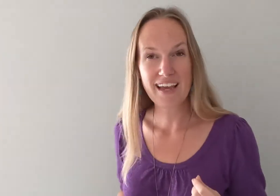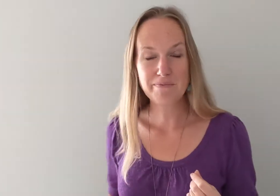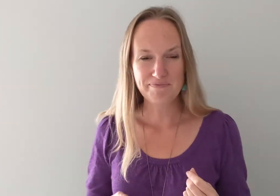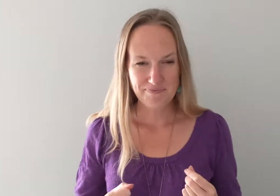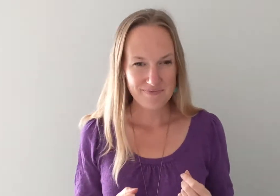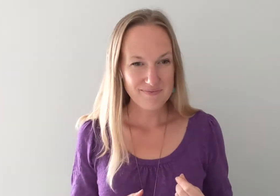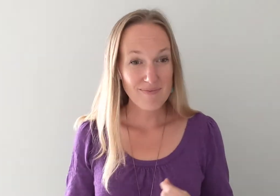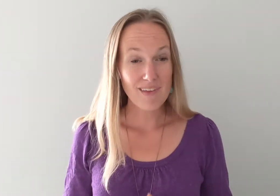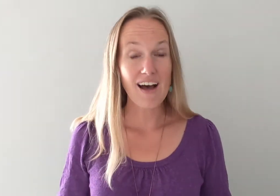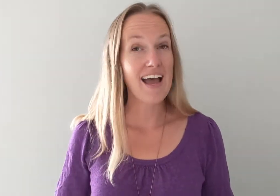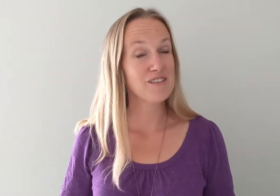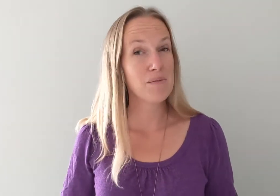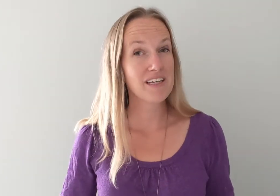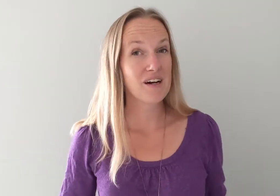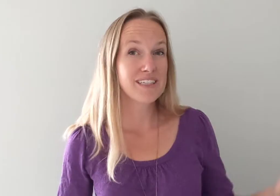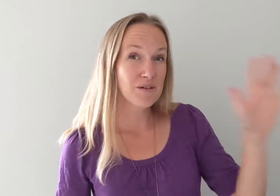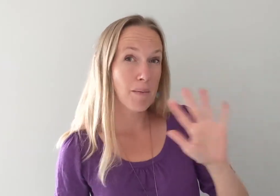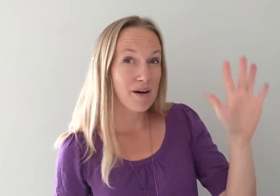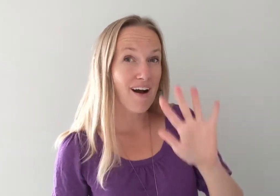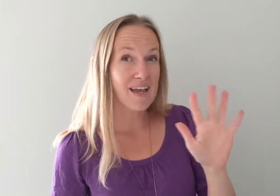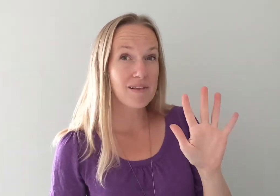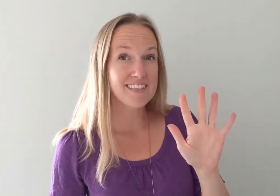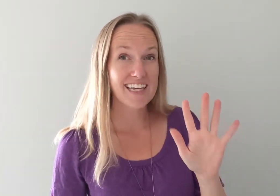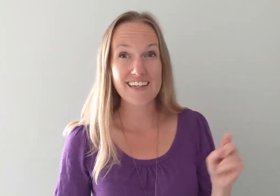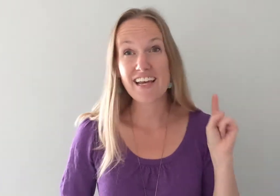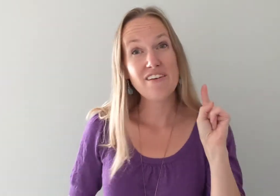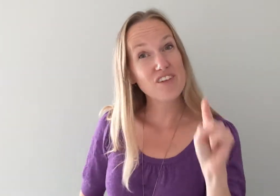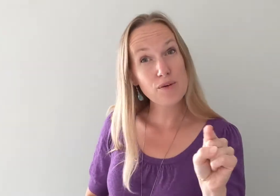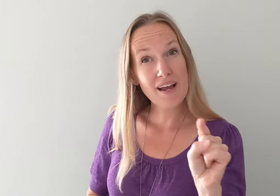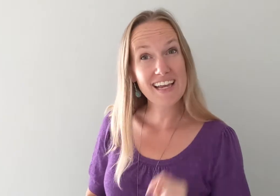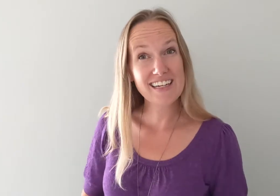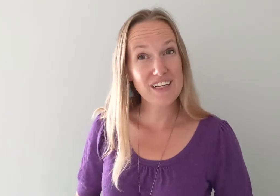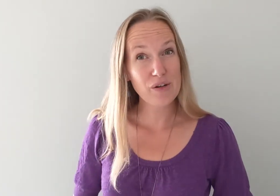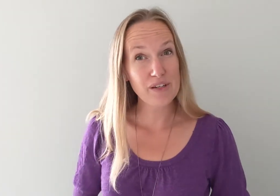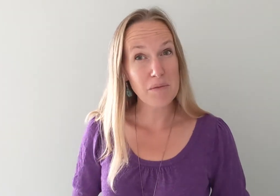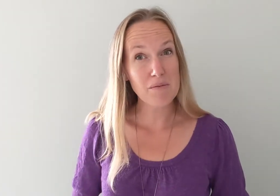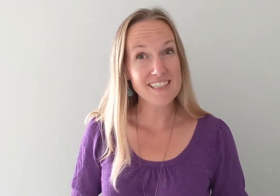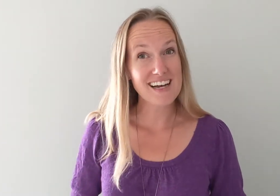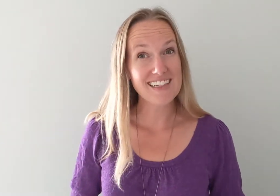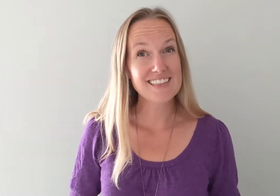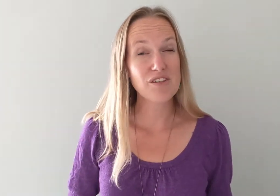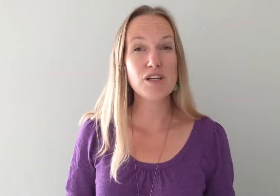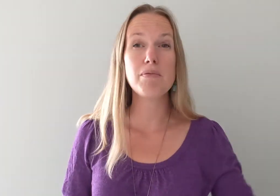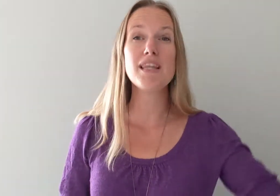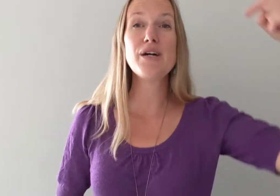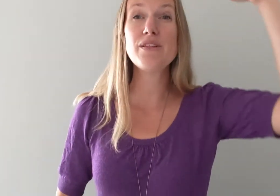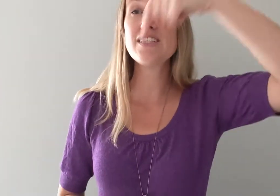Okay? Housekeeping as always, remember I am left-handed. If you're right-handed, you're going to mirror my signs. If you look below this